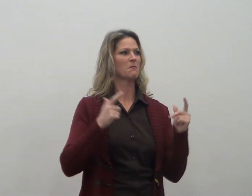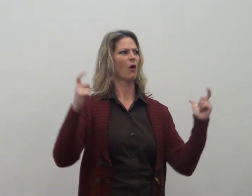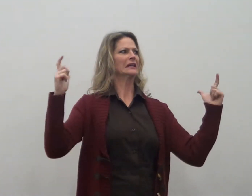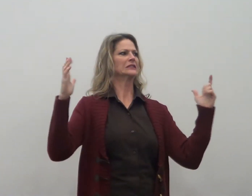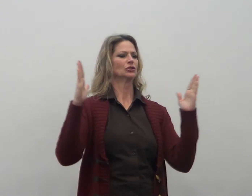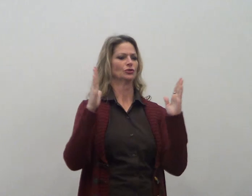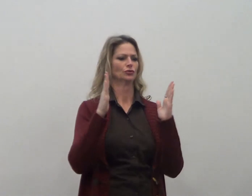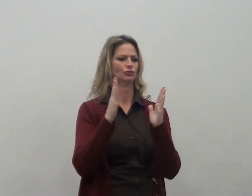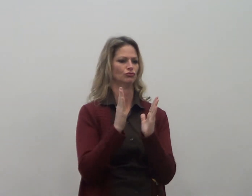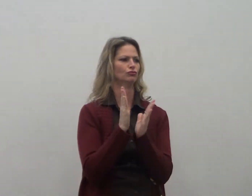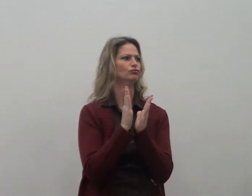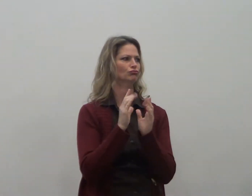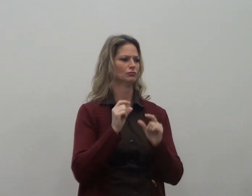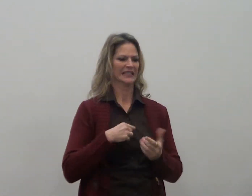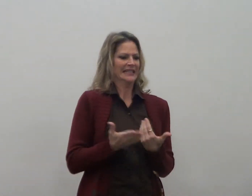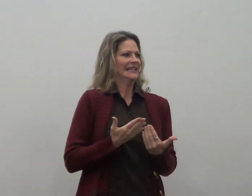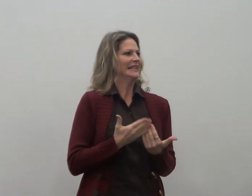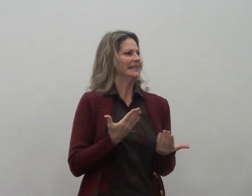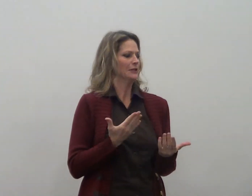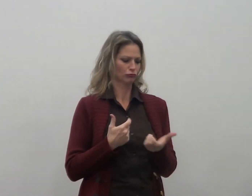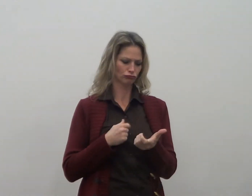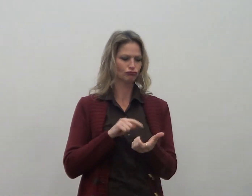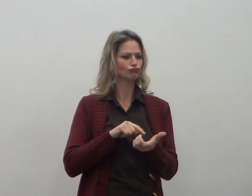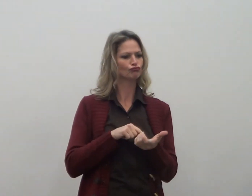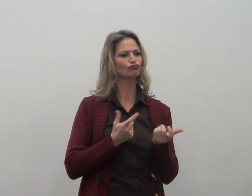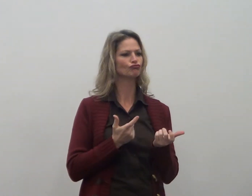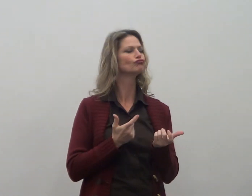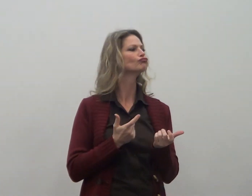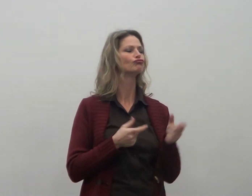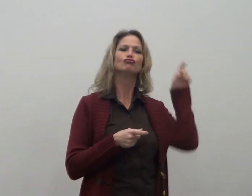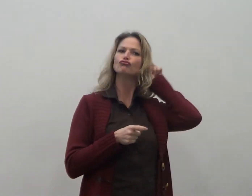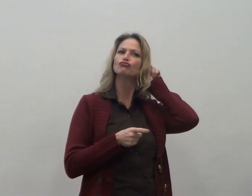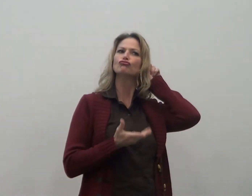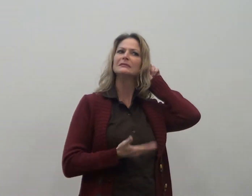was easier for children to access and carry along with them.